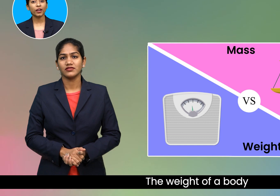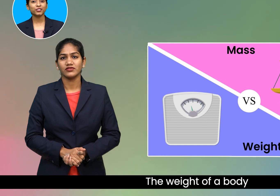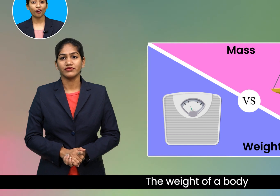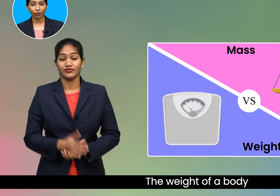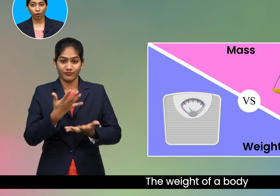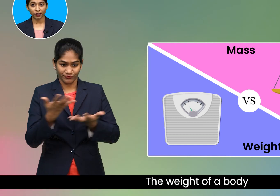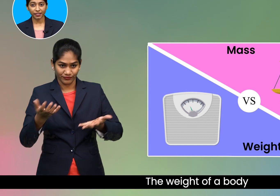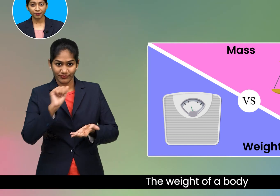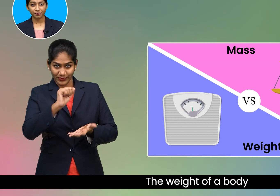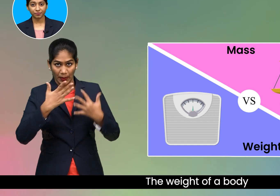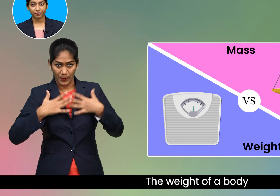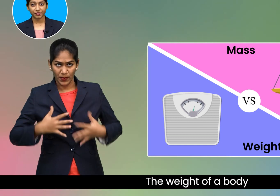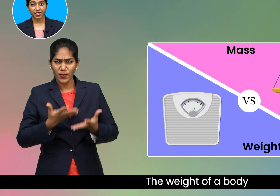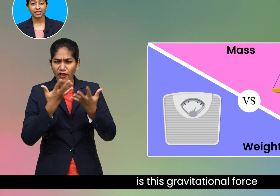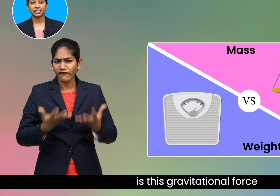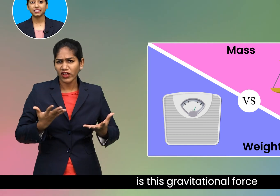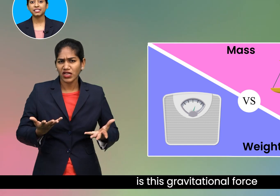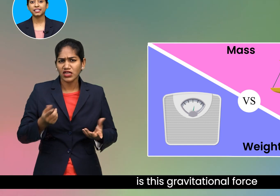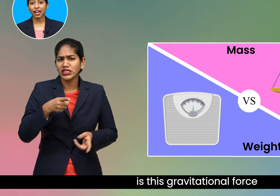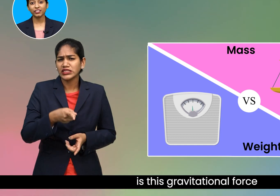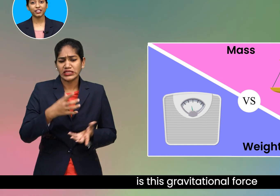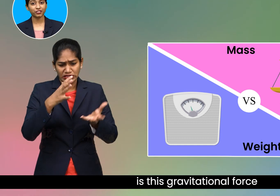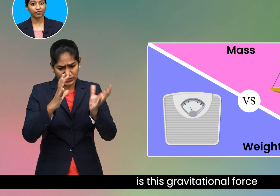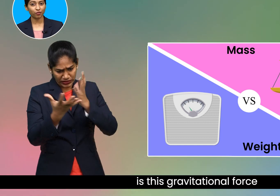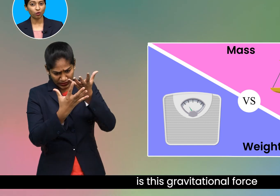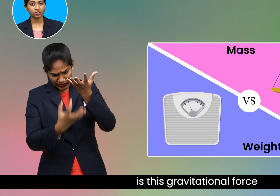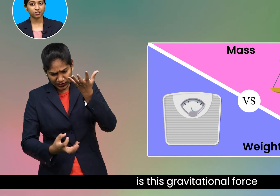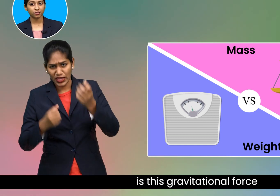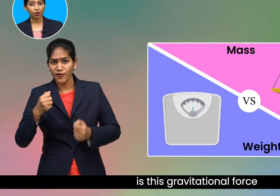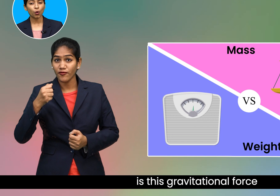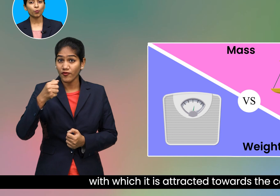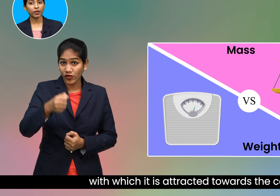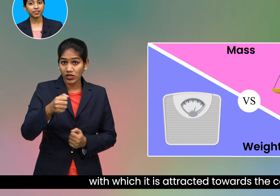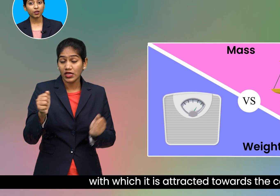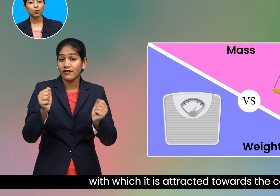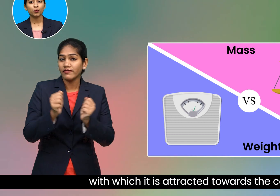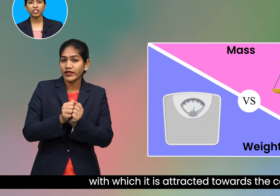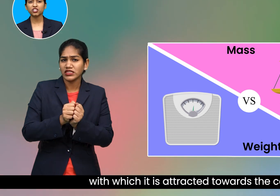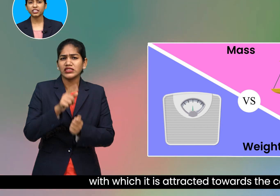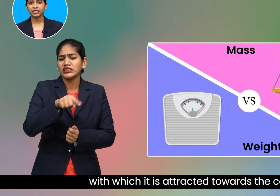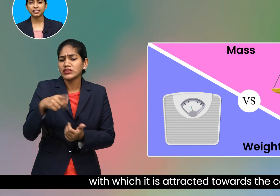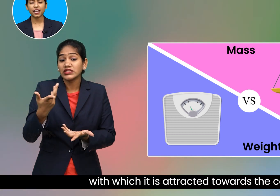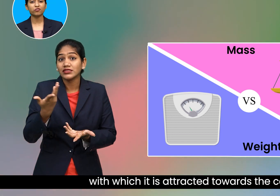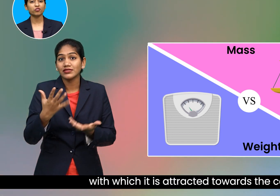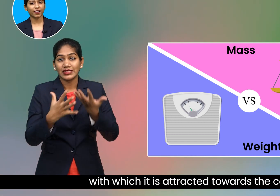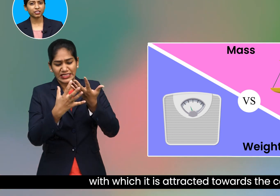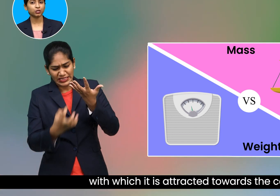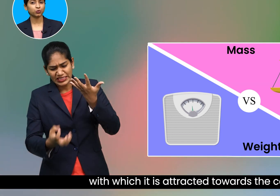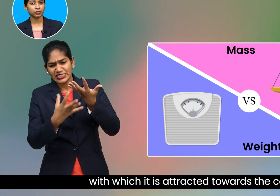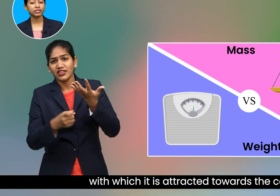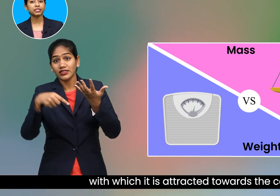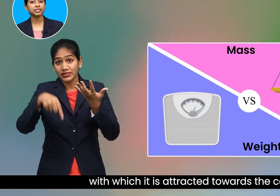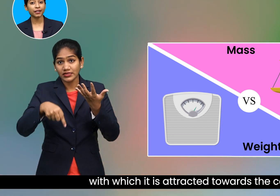The weight of a body is this gravitational force with which it is